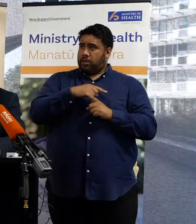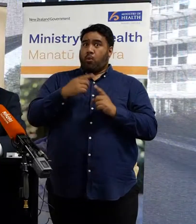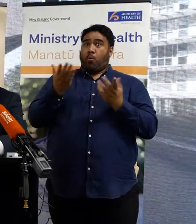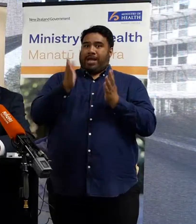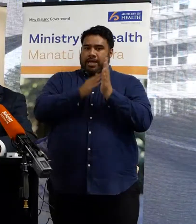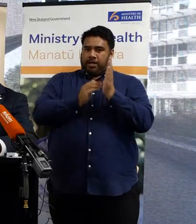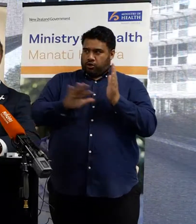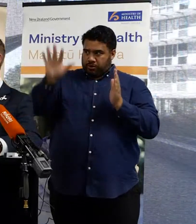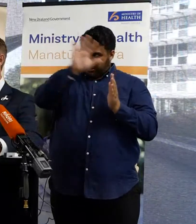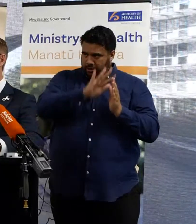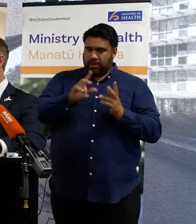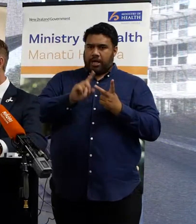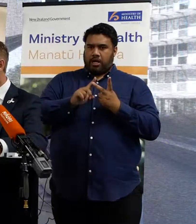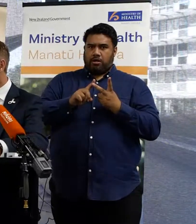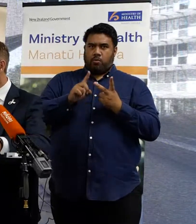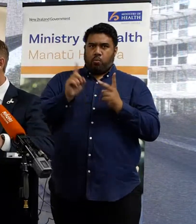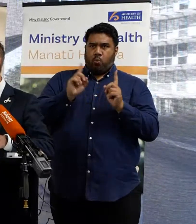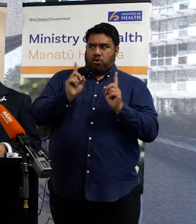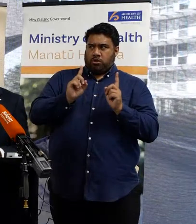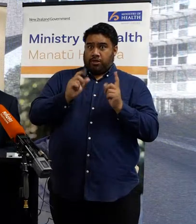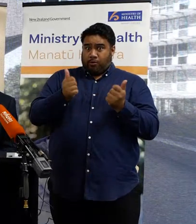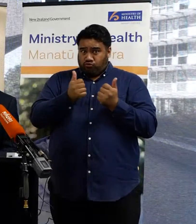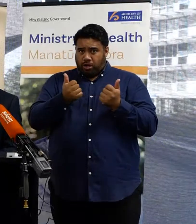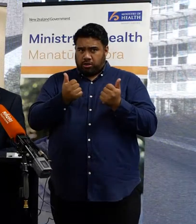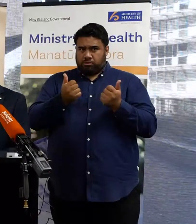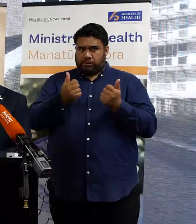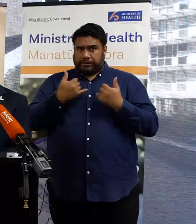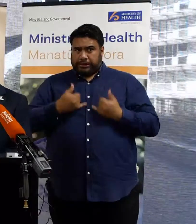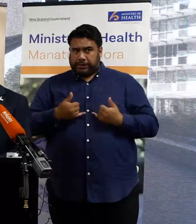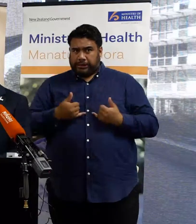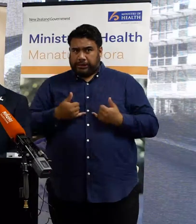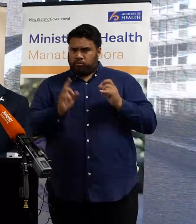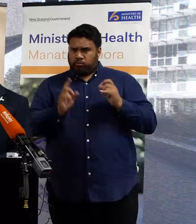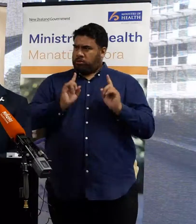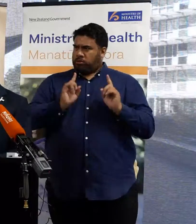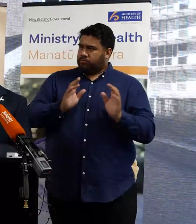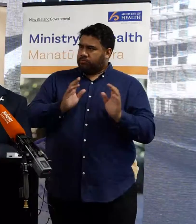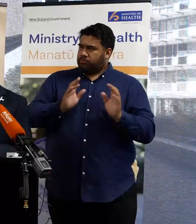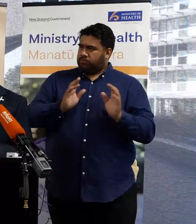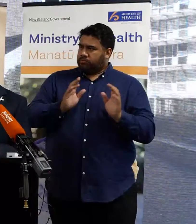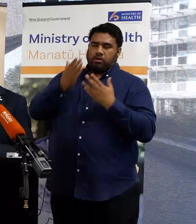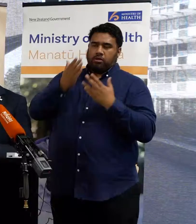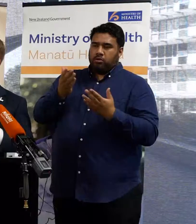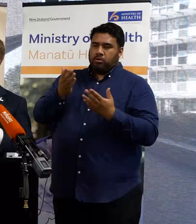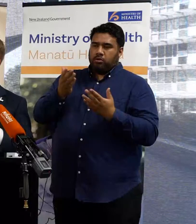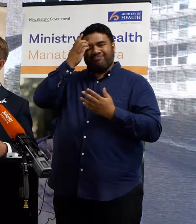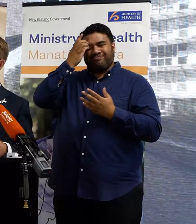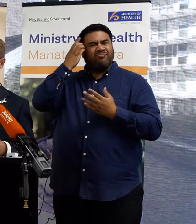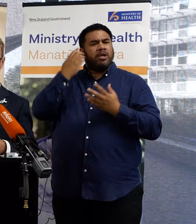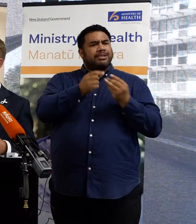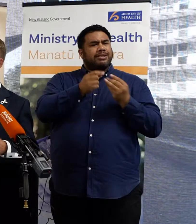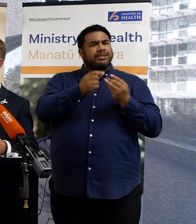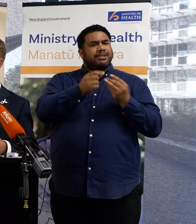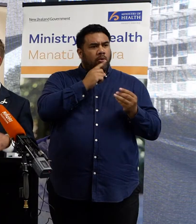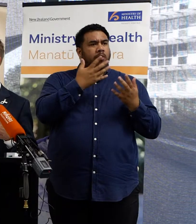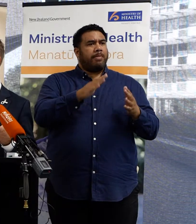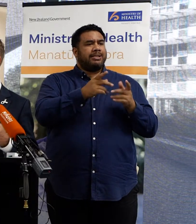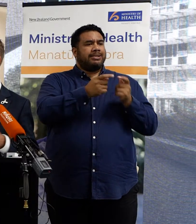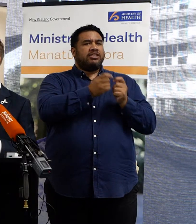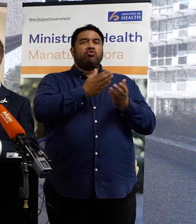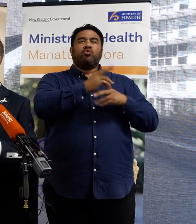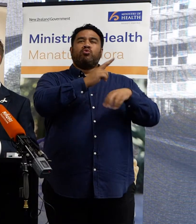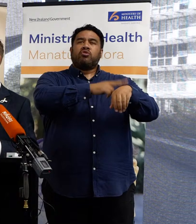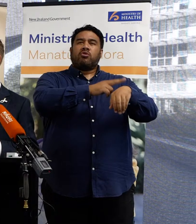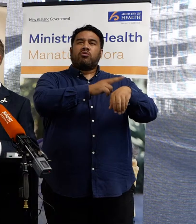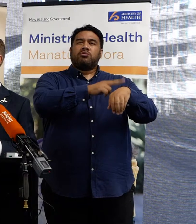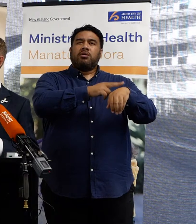country? I don't know the details of that, and some of these people will have been tested in primary care because